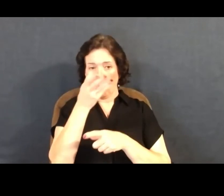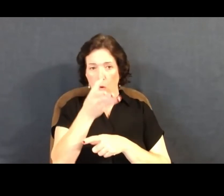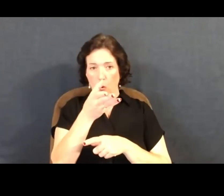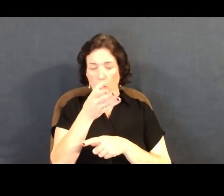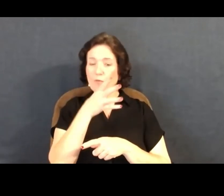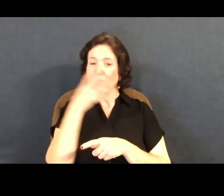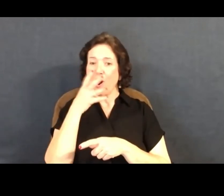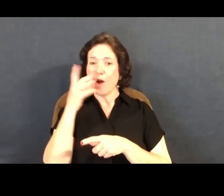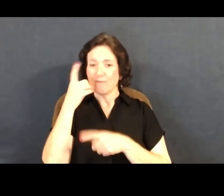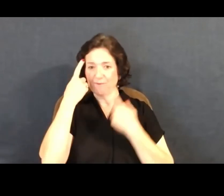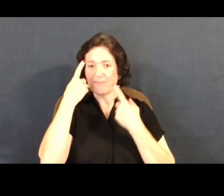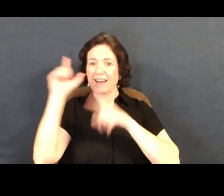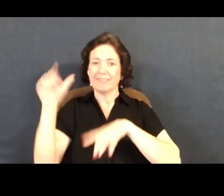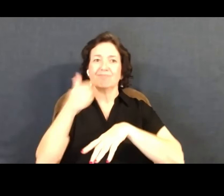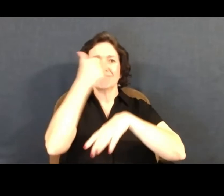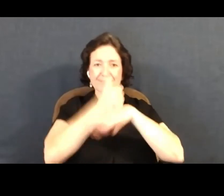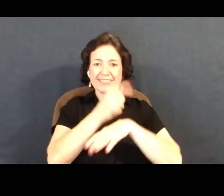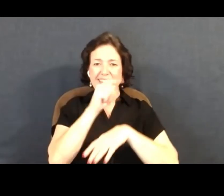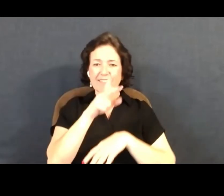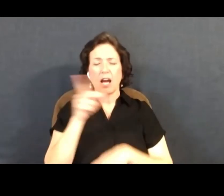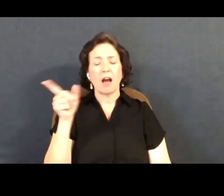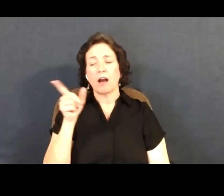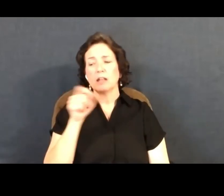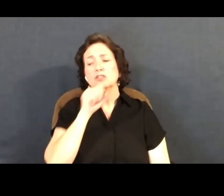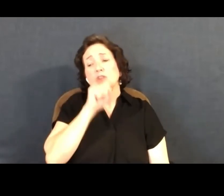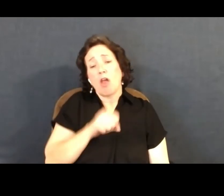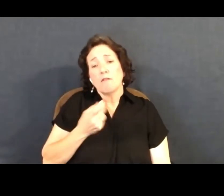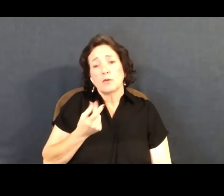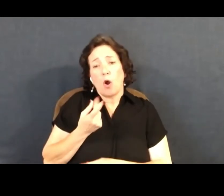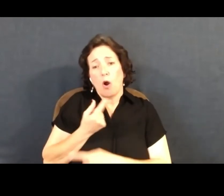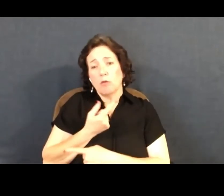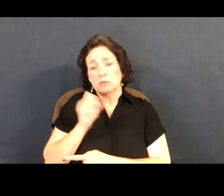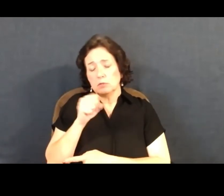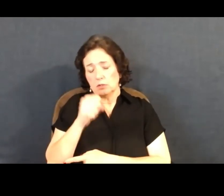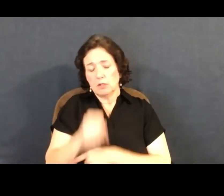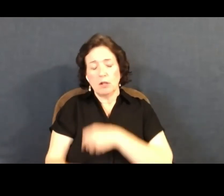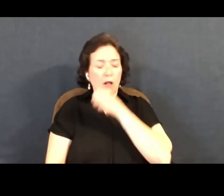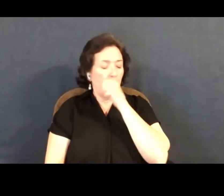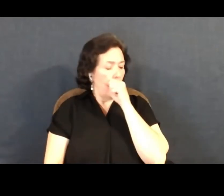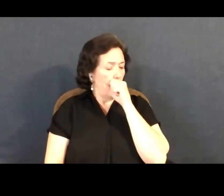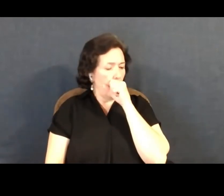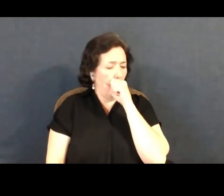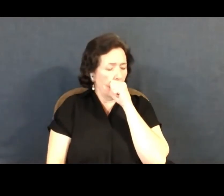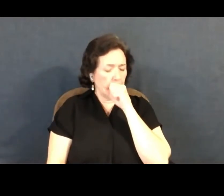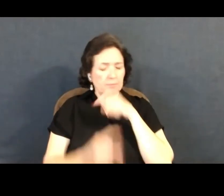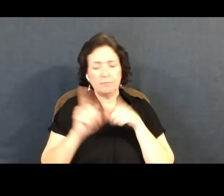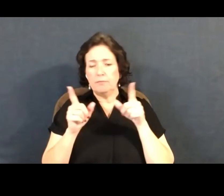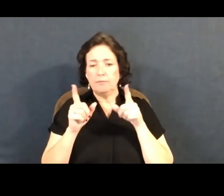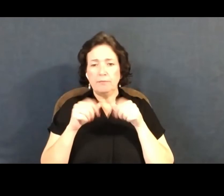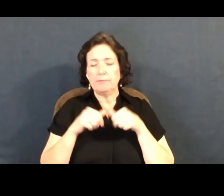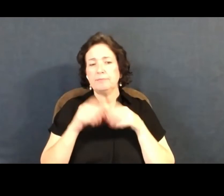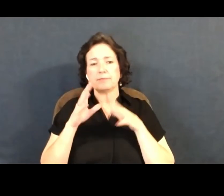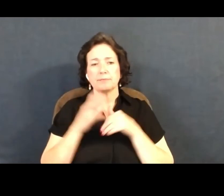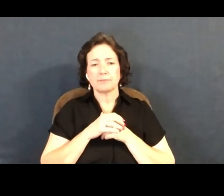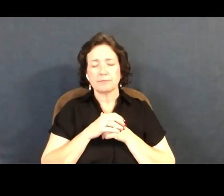farm. And she loved her little dog, Chewy. But she'd kind of given up on cooking.